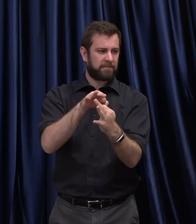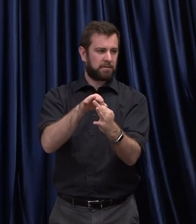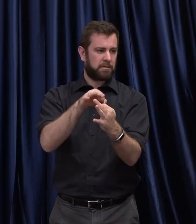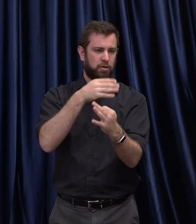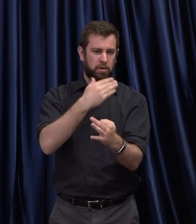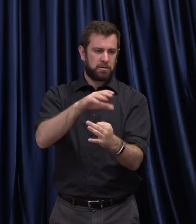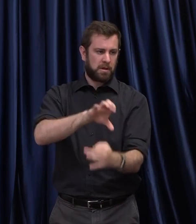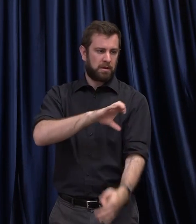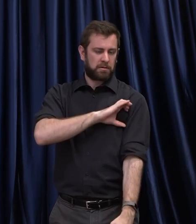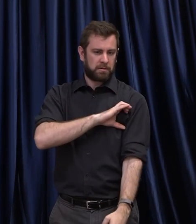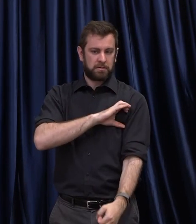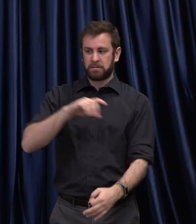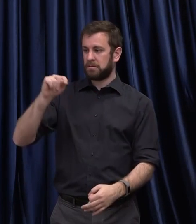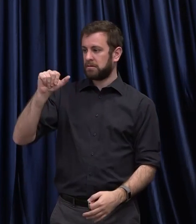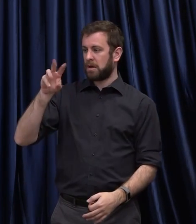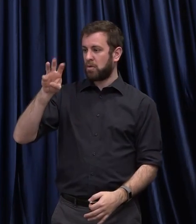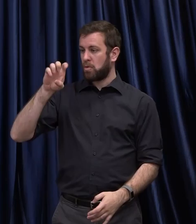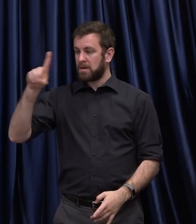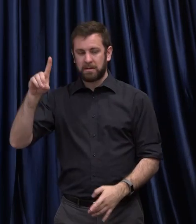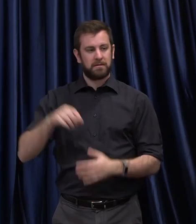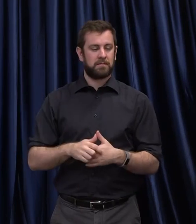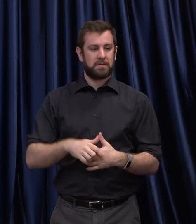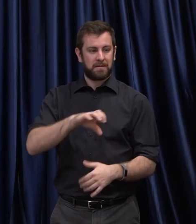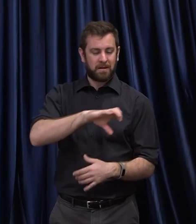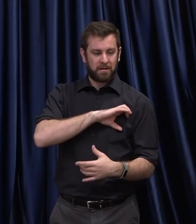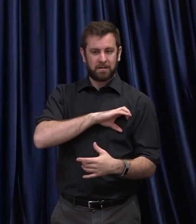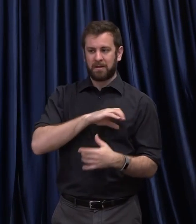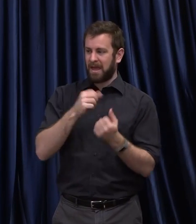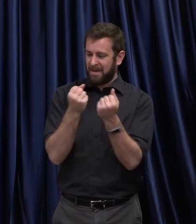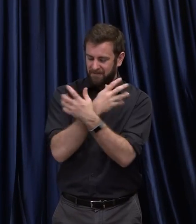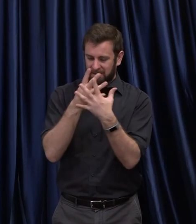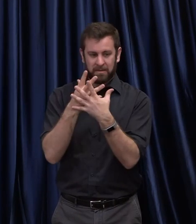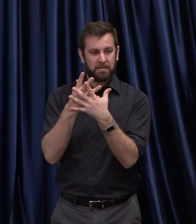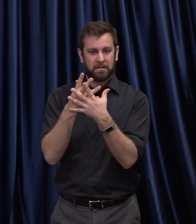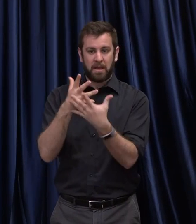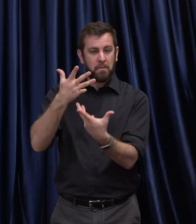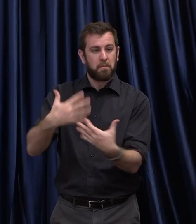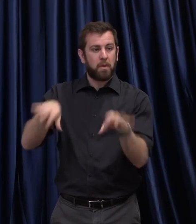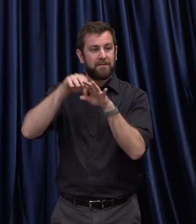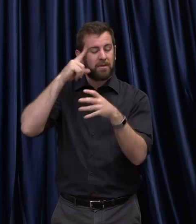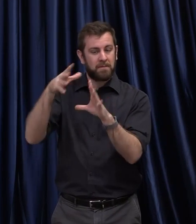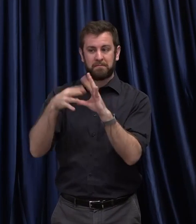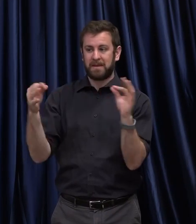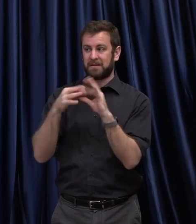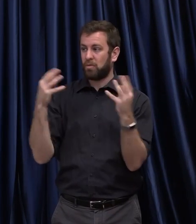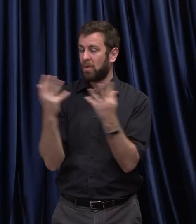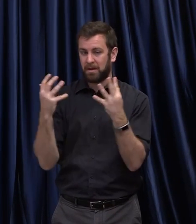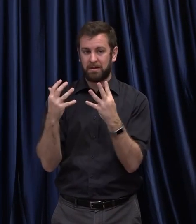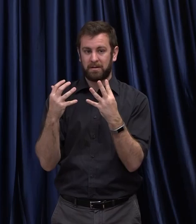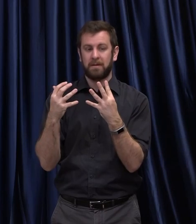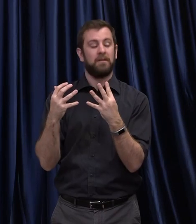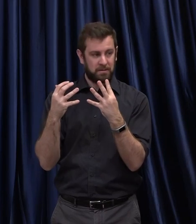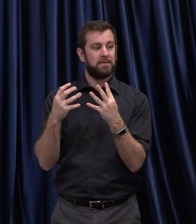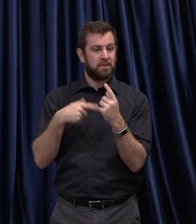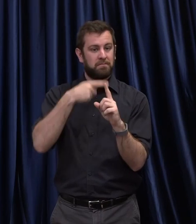tawheed, the character, the akhirah. This is the essence of the message. And so by doing this,